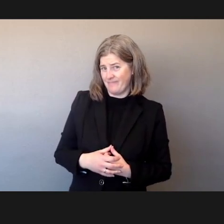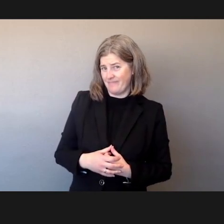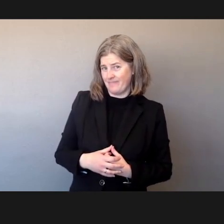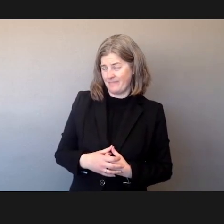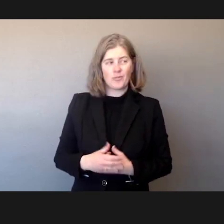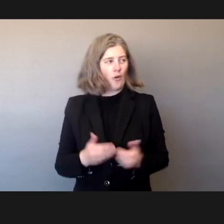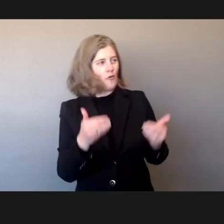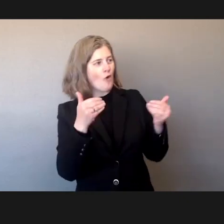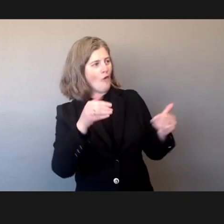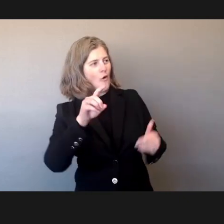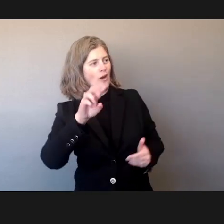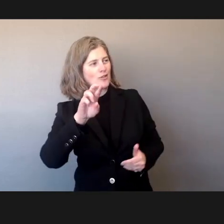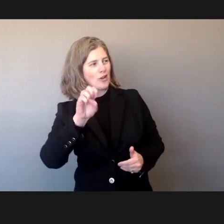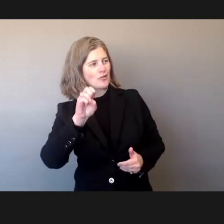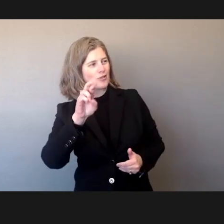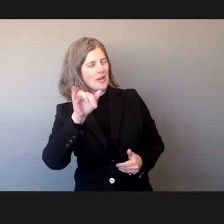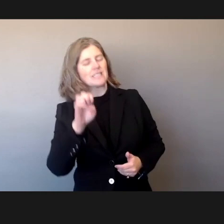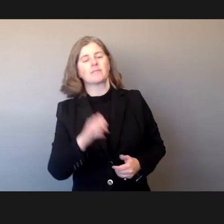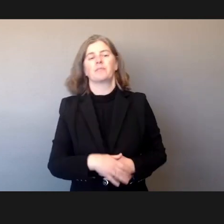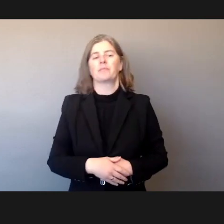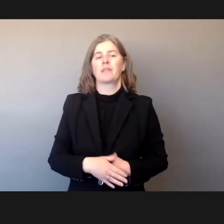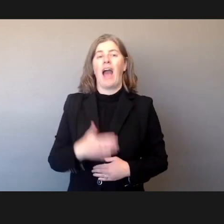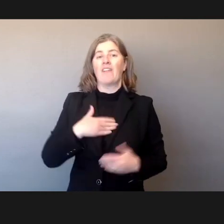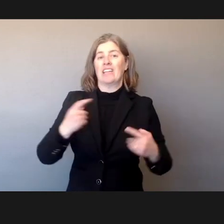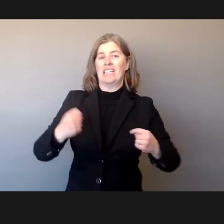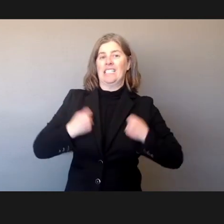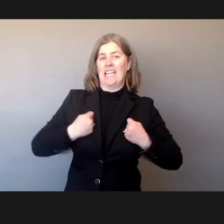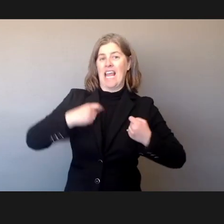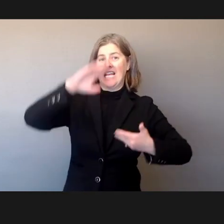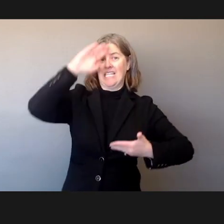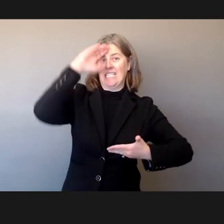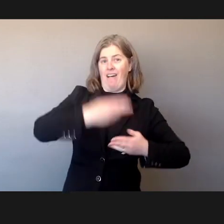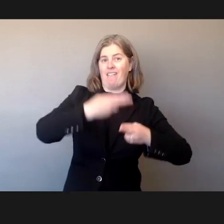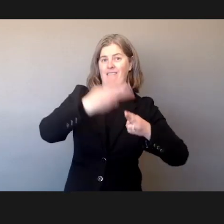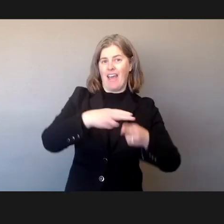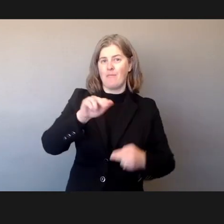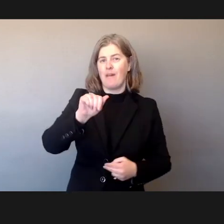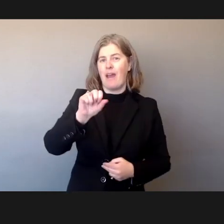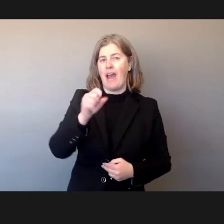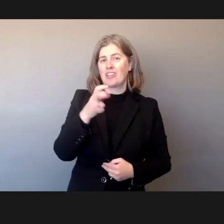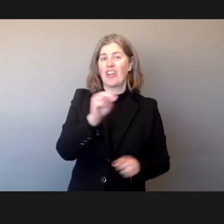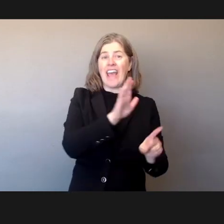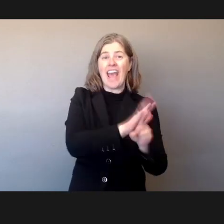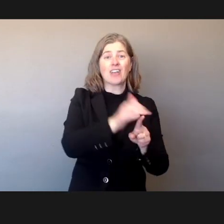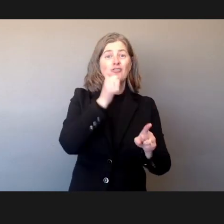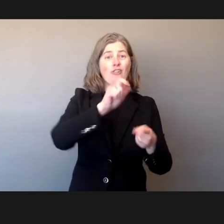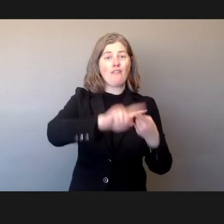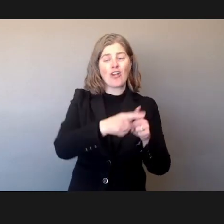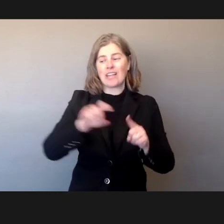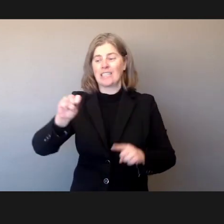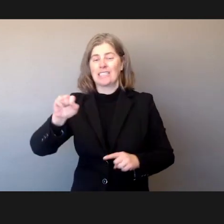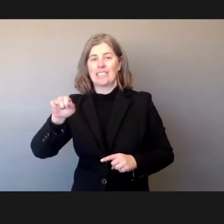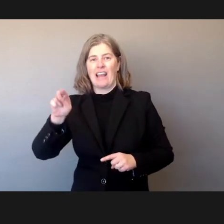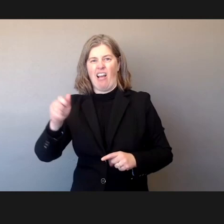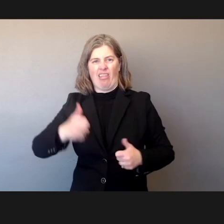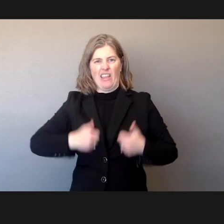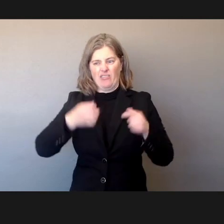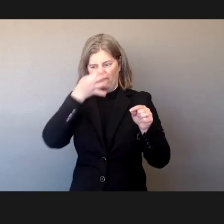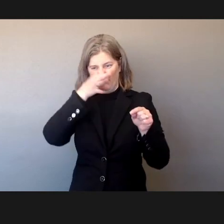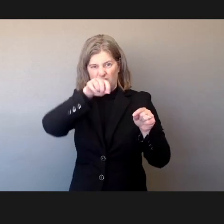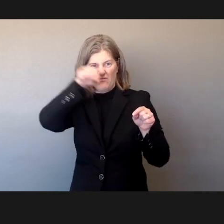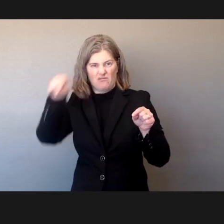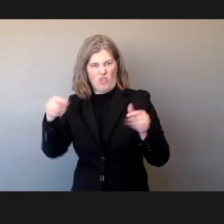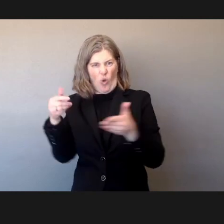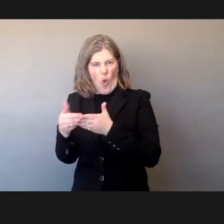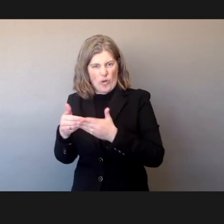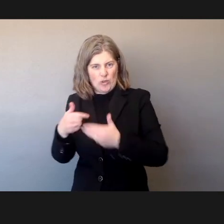Go for it, Dr. Strace. So I have a teenage son named Ashton, and his girlfriend Sienna lives like really